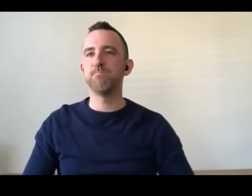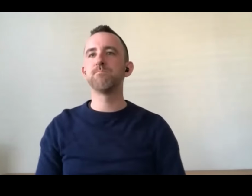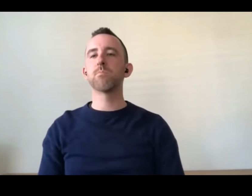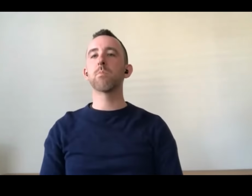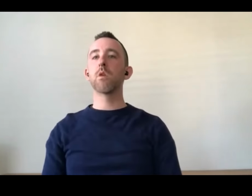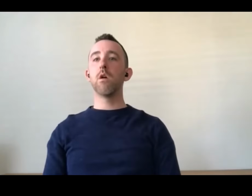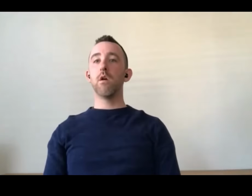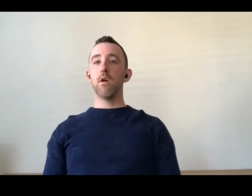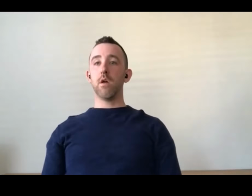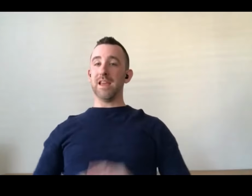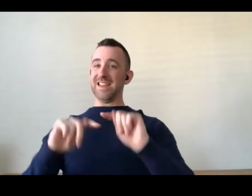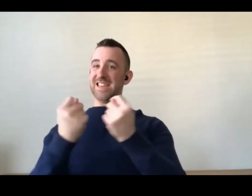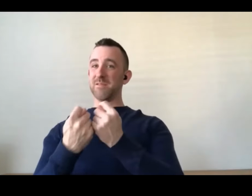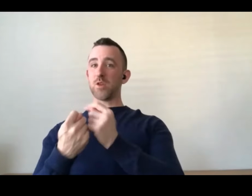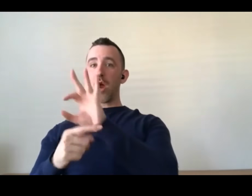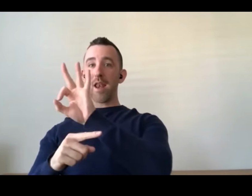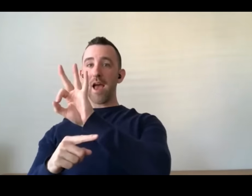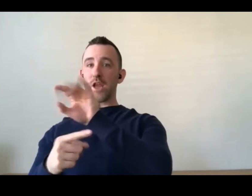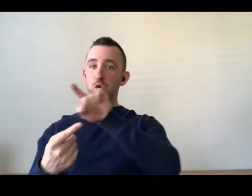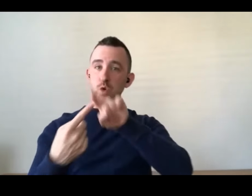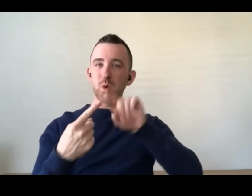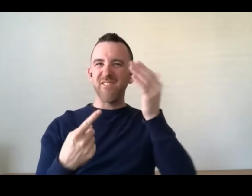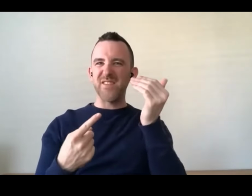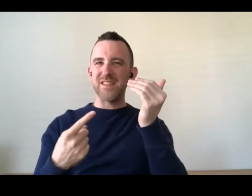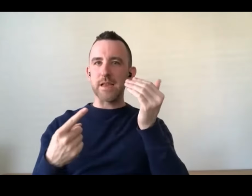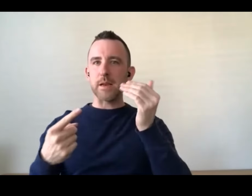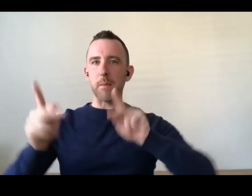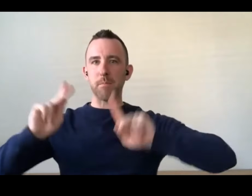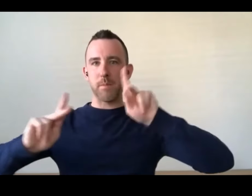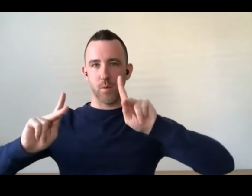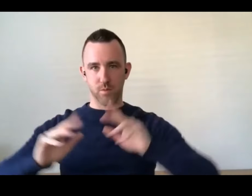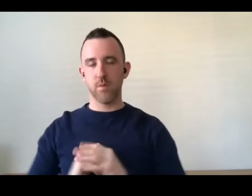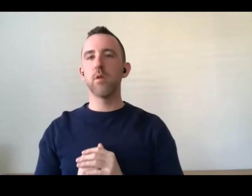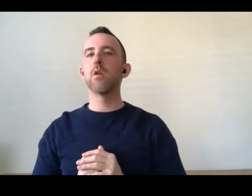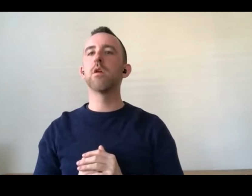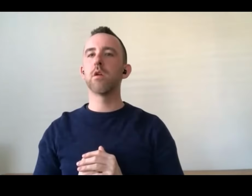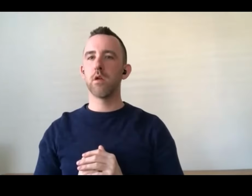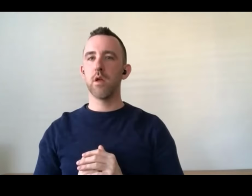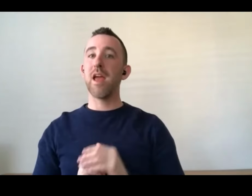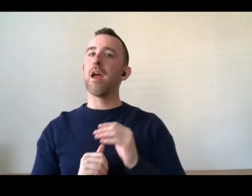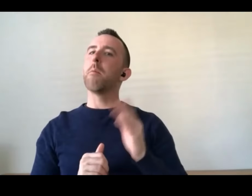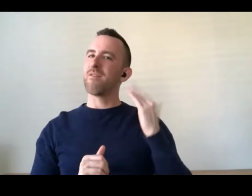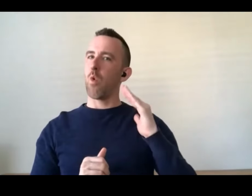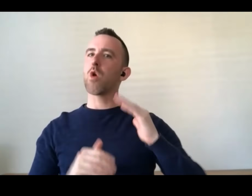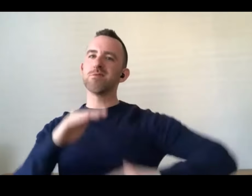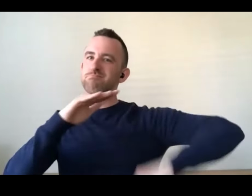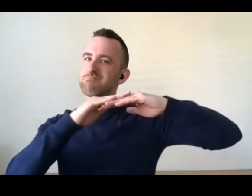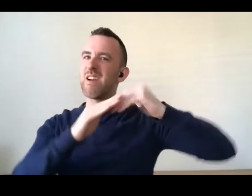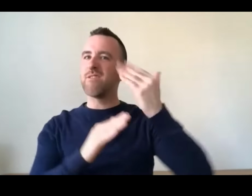Teams are 9 to 15 players. And here's where it gets interesting. So it used to be that every team was 15 players